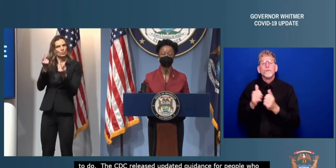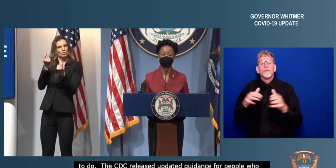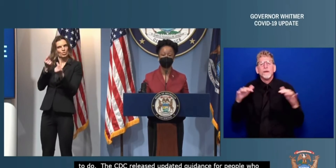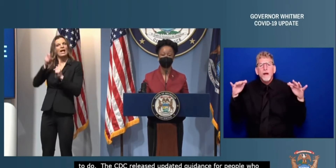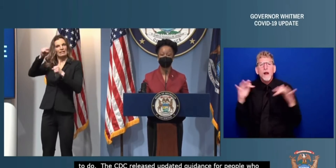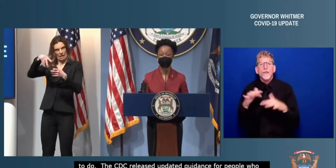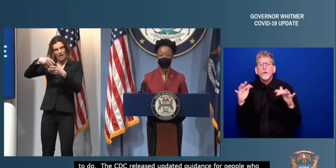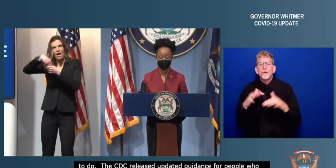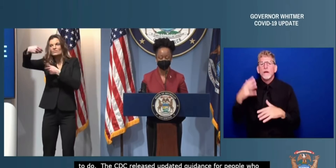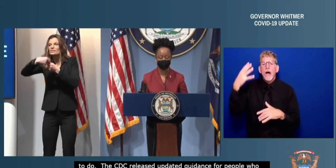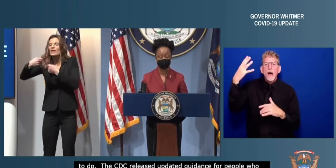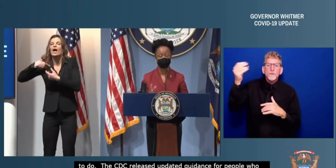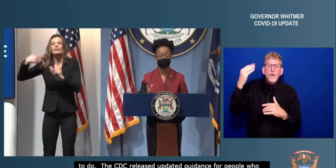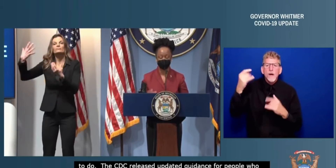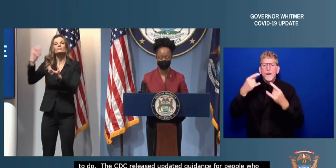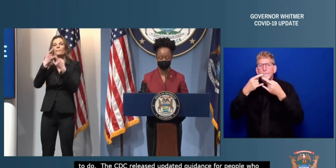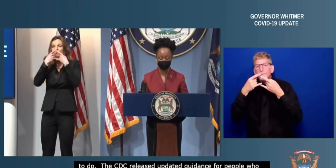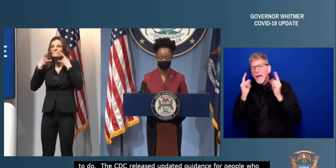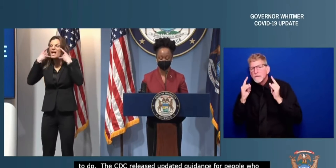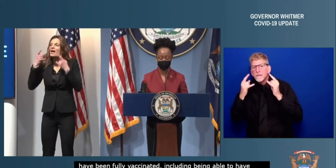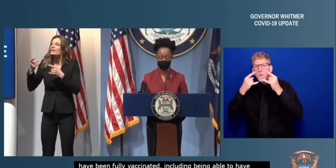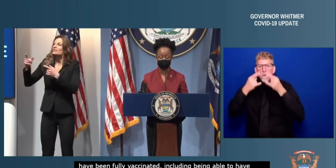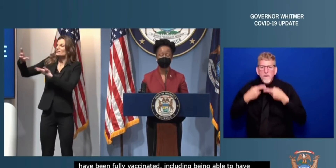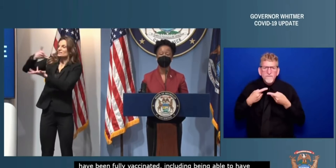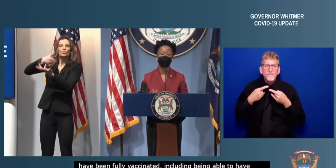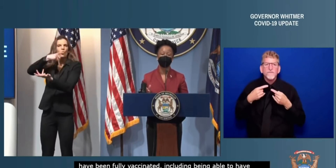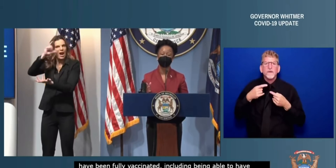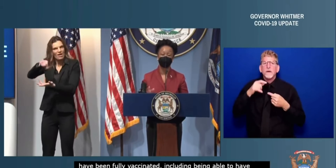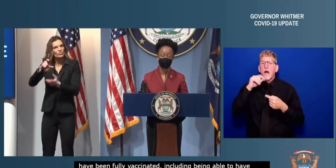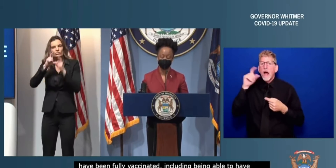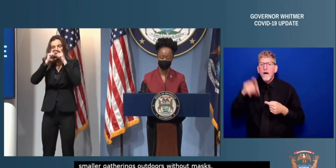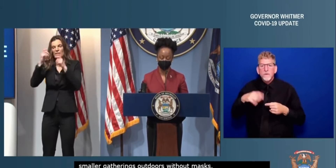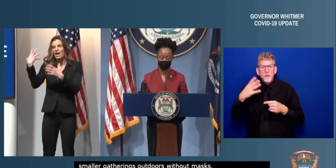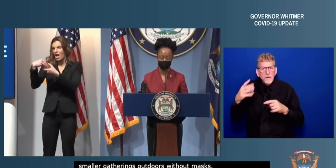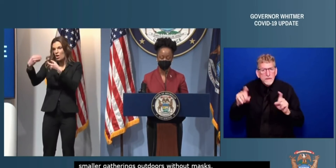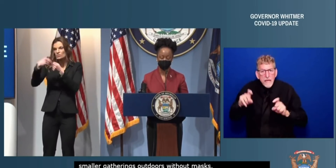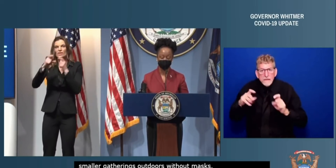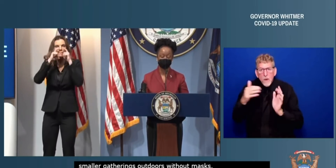needing to routinely get tested in some circumstances, and not needing to